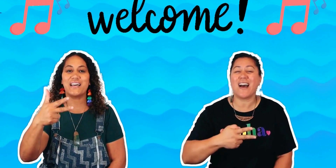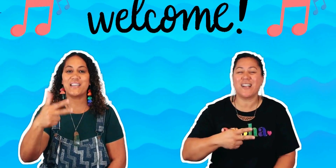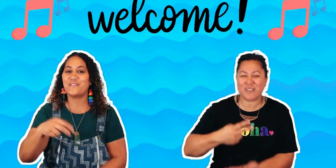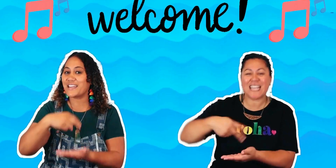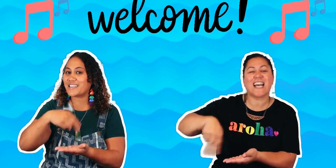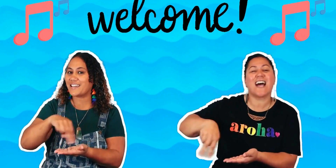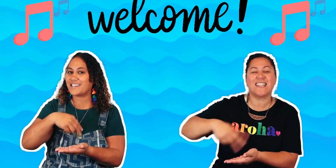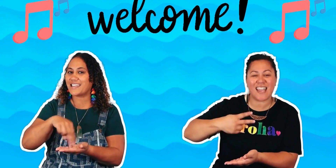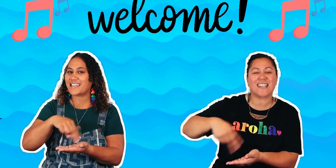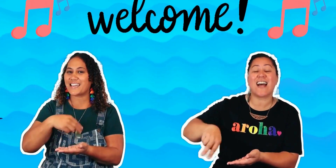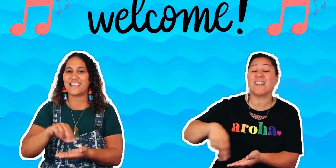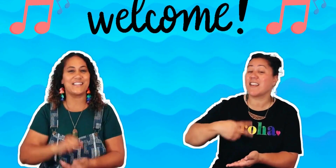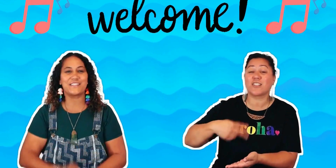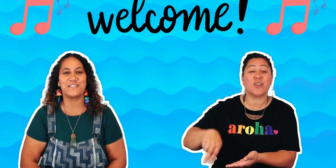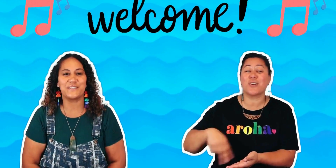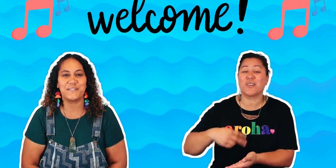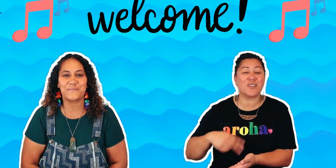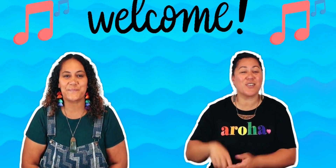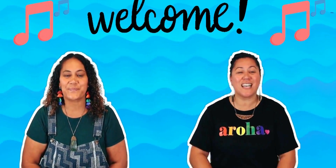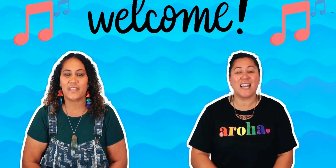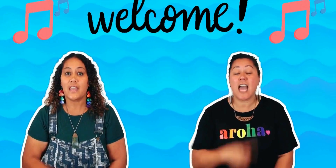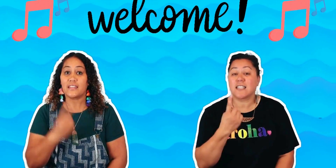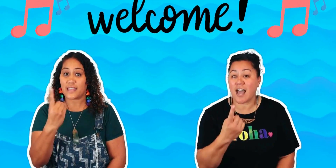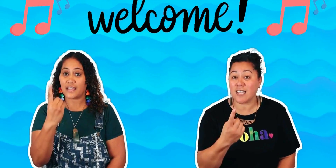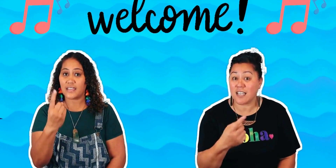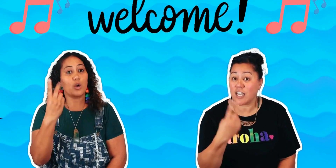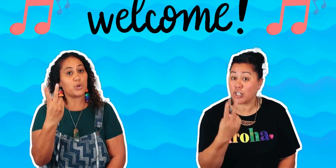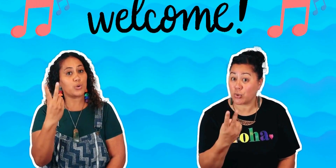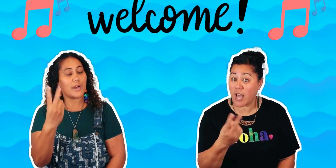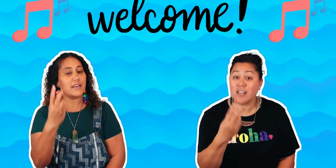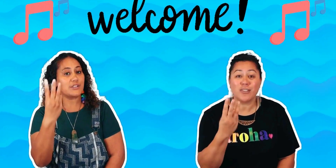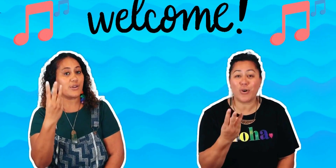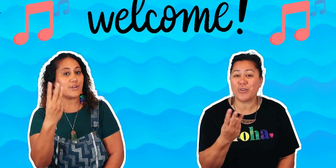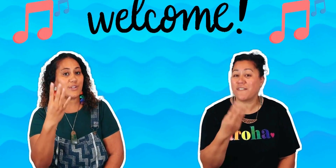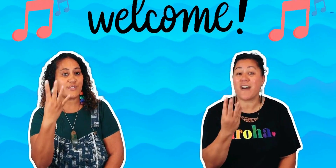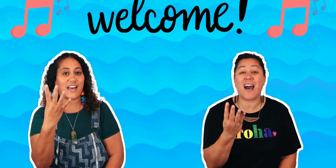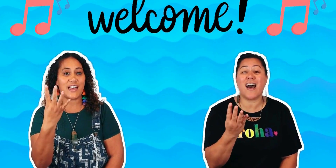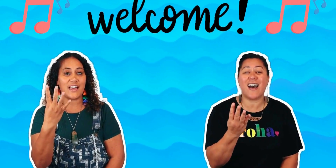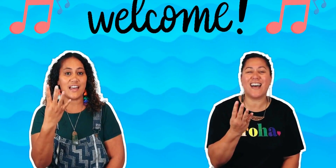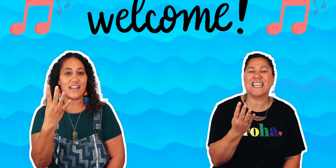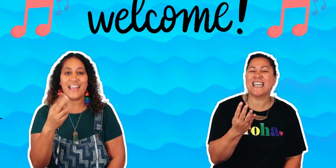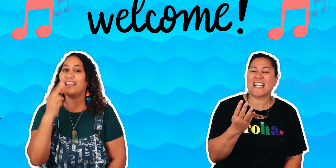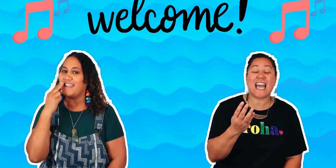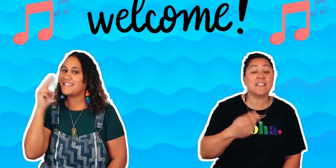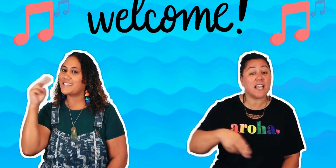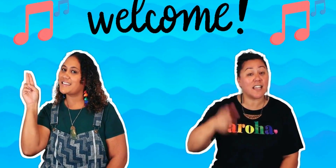waru and kani kani too. Nahi rua toru wha. Let's sing